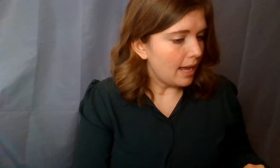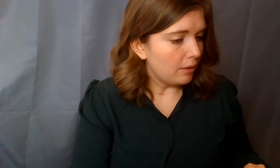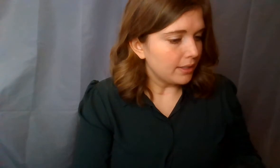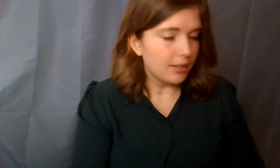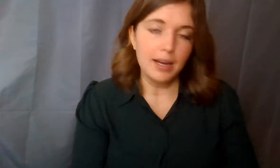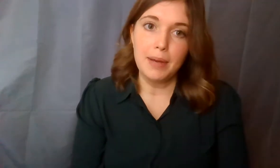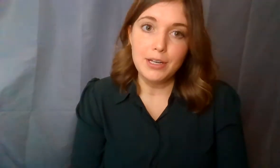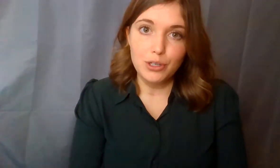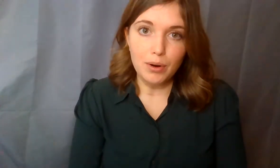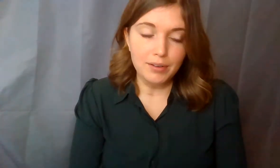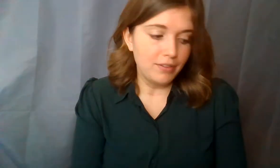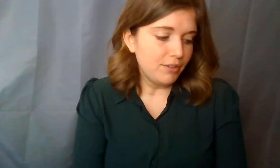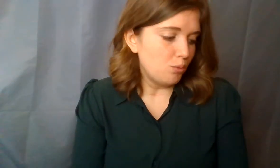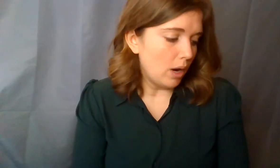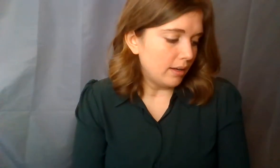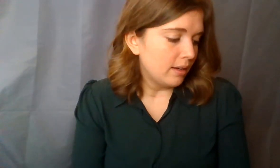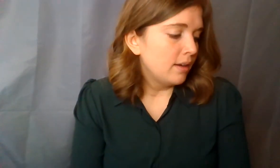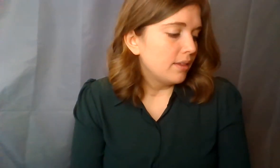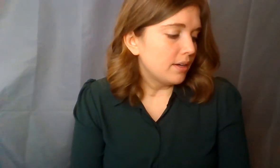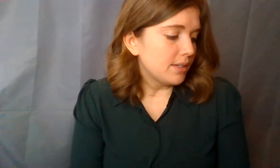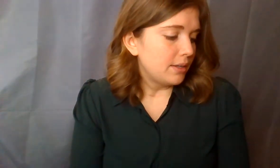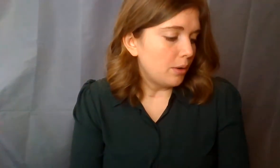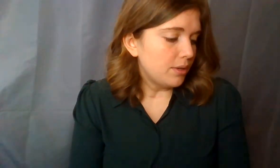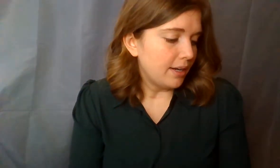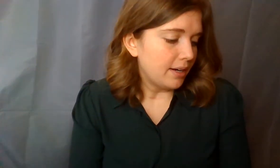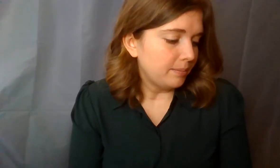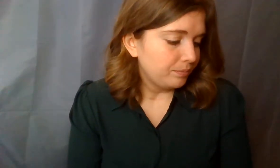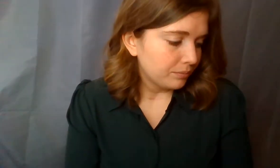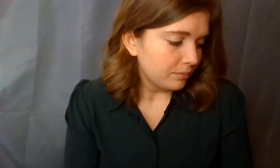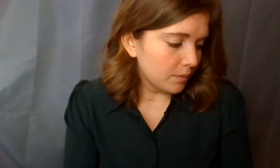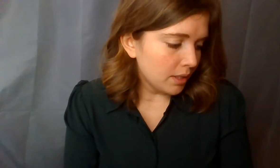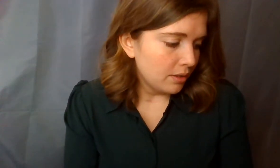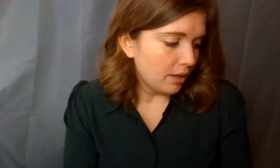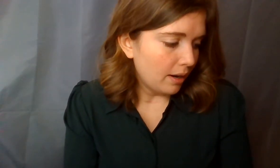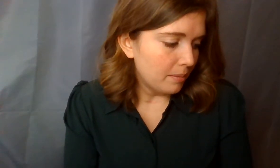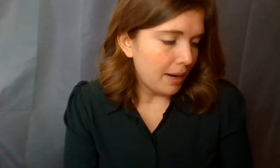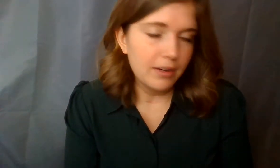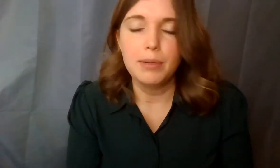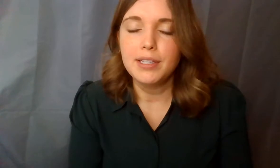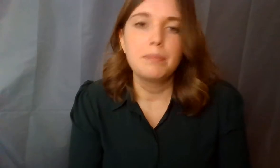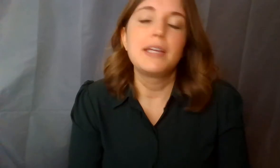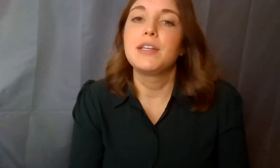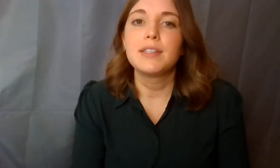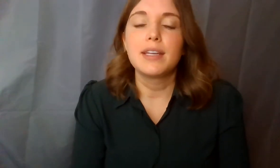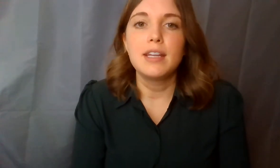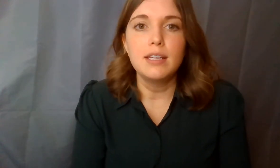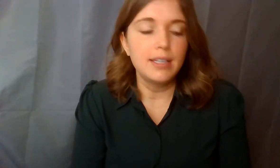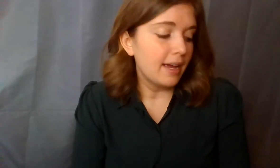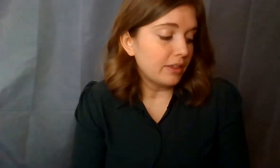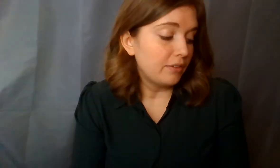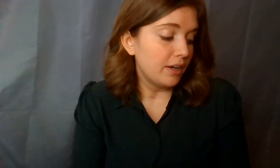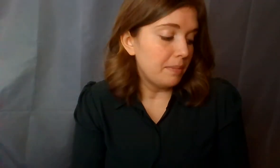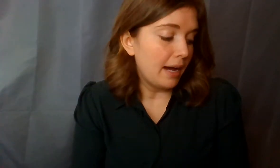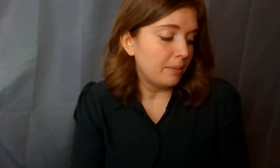Now let's look on page 251. There is a note there about expressing opinions, and he is saying at the very bottom,